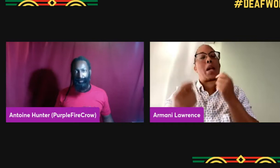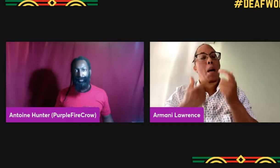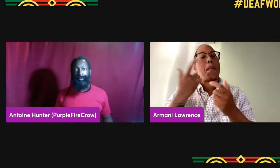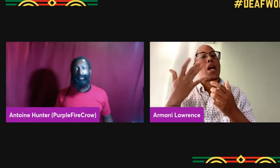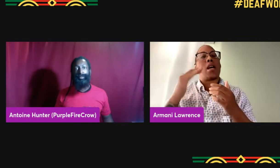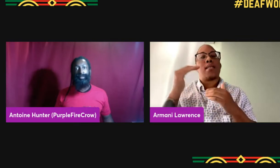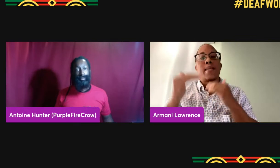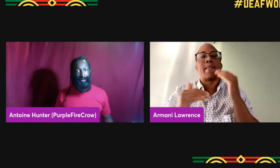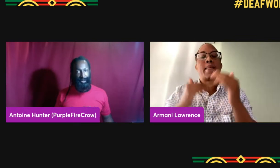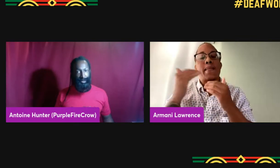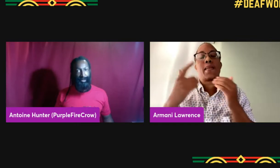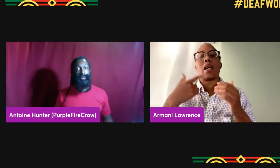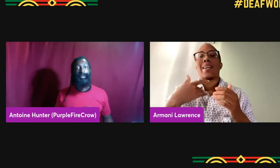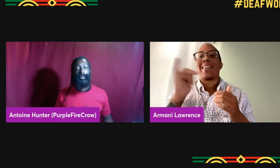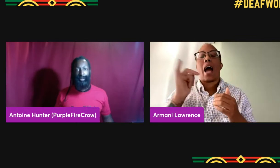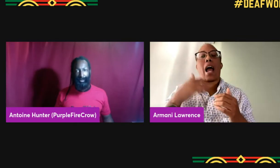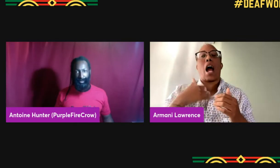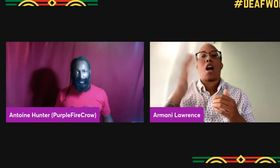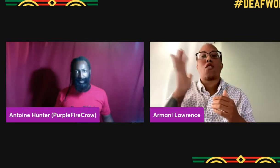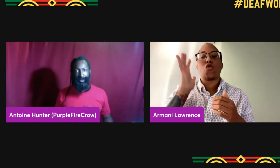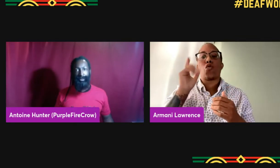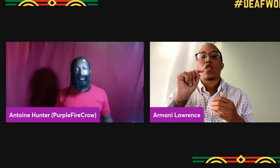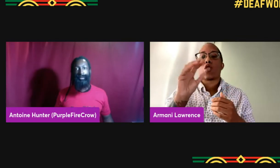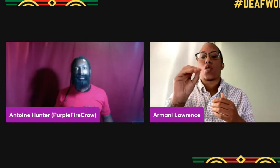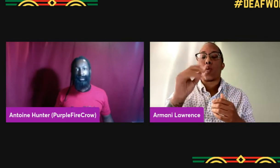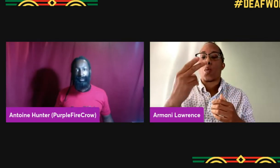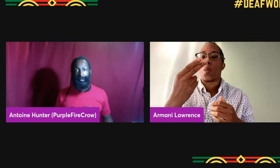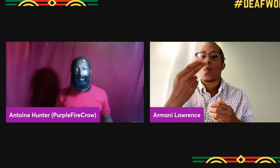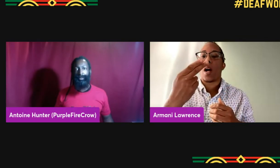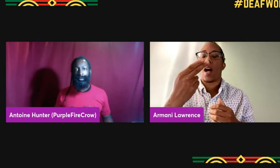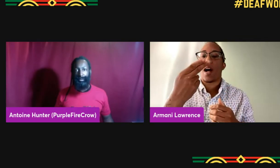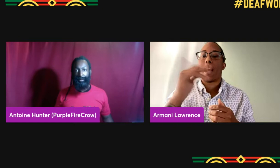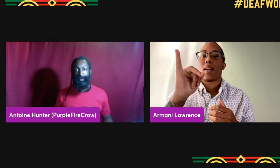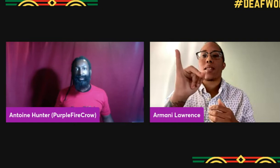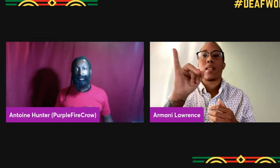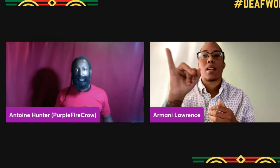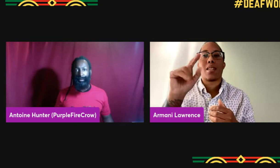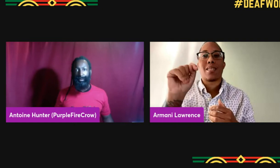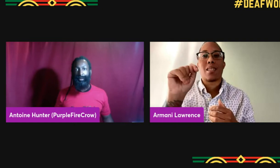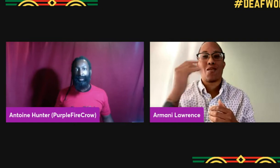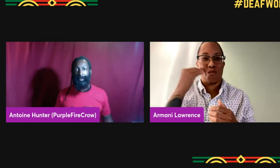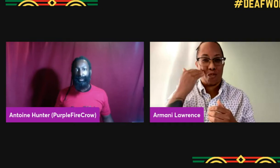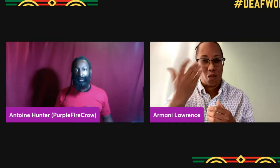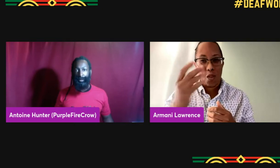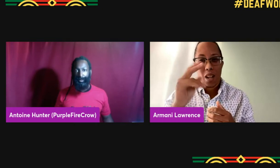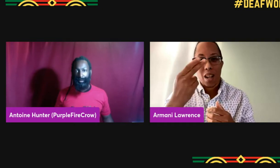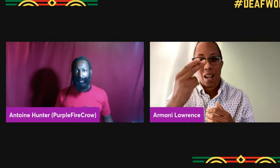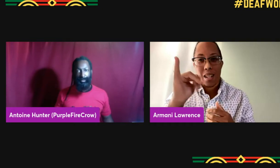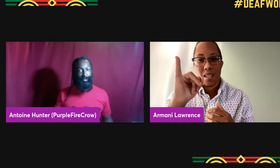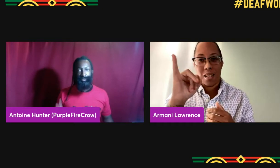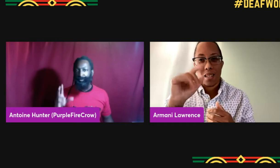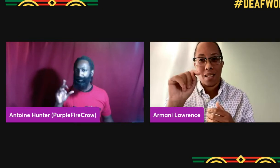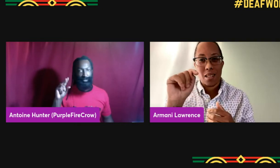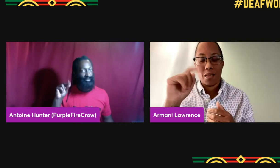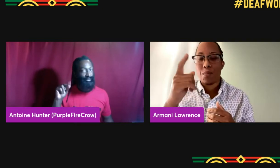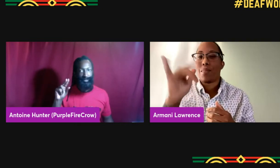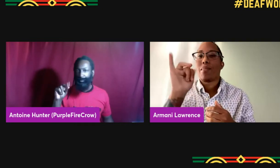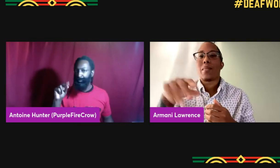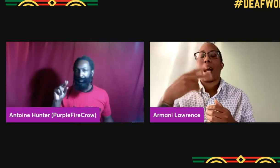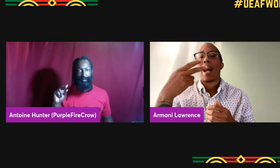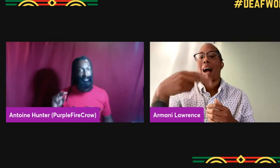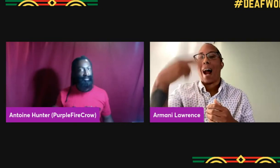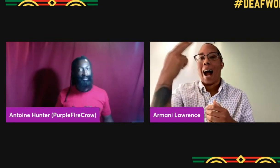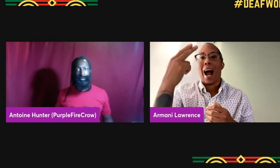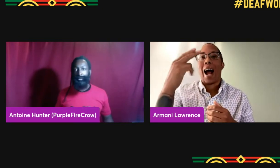bench press or work out. So it took little by little, it was step by step. You know, I was trying to do HIIT.